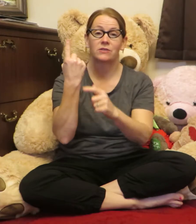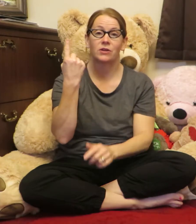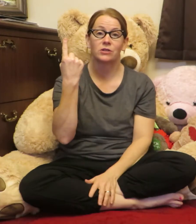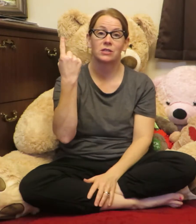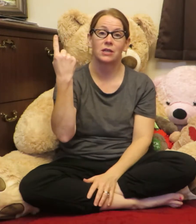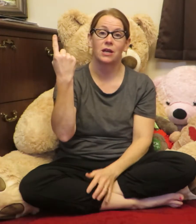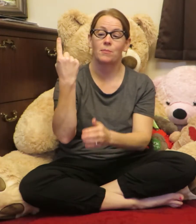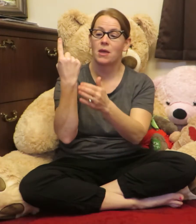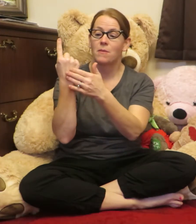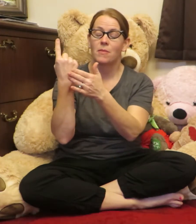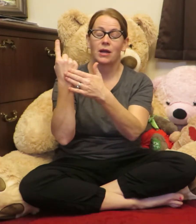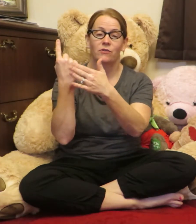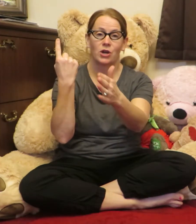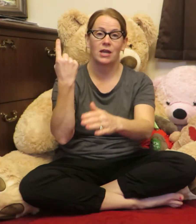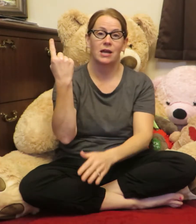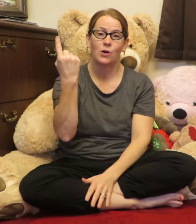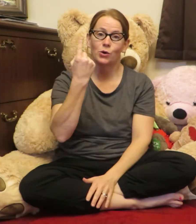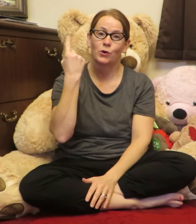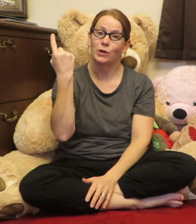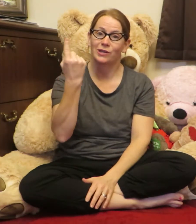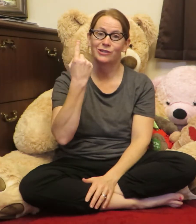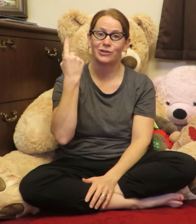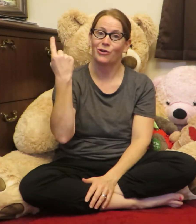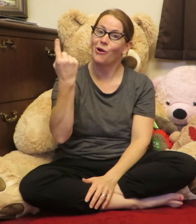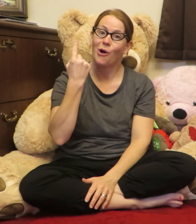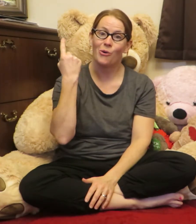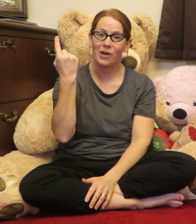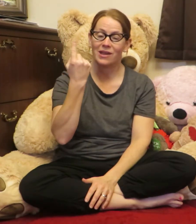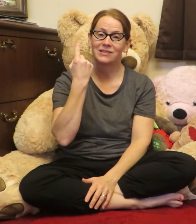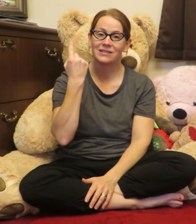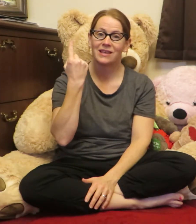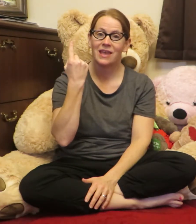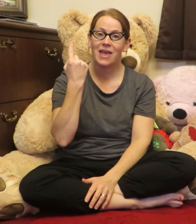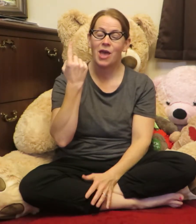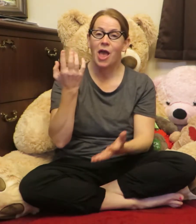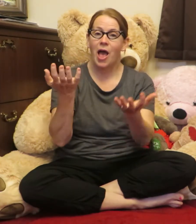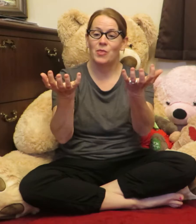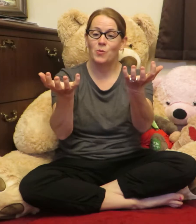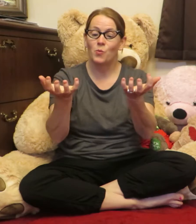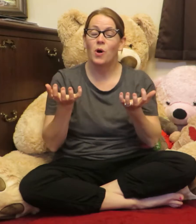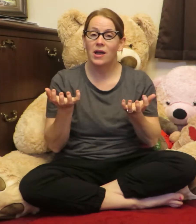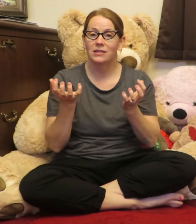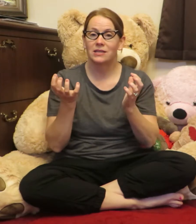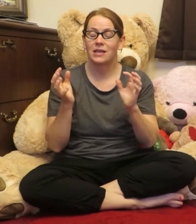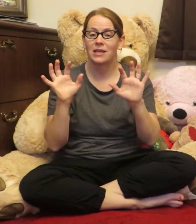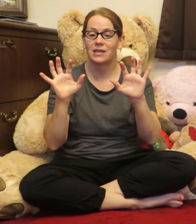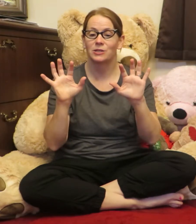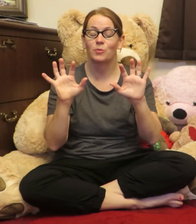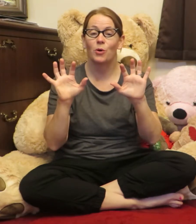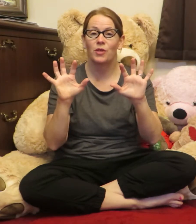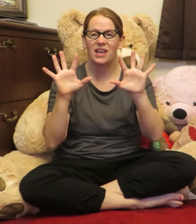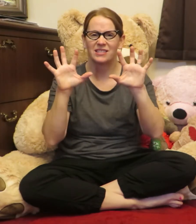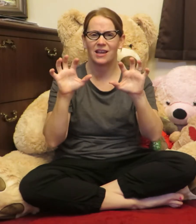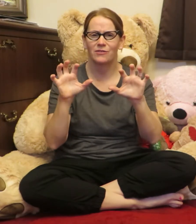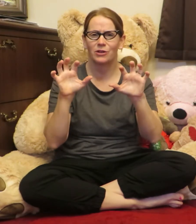finger sticking up, back of your hand out, going in a circle, always. And then want is both hands kind of